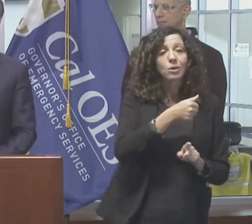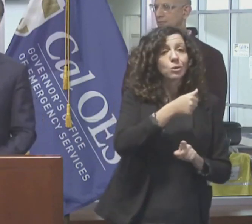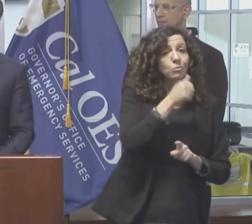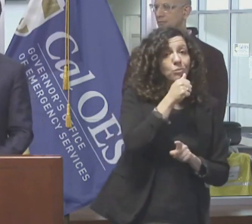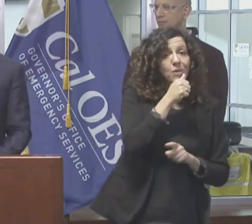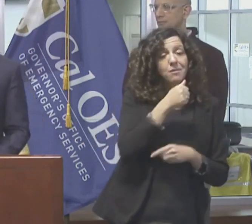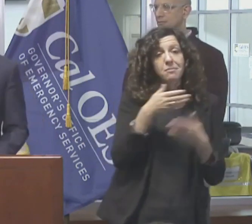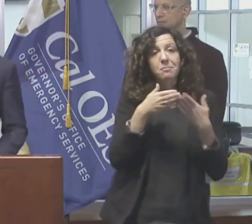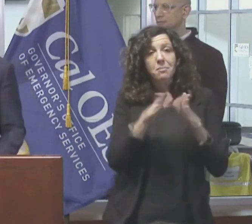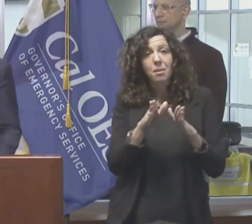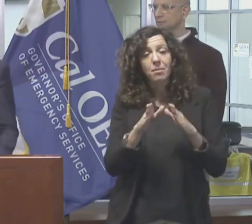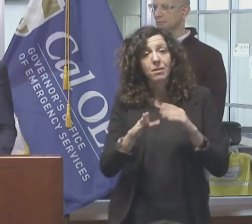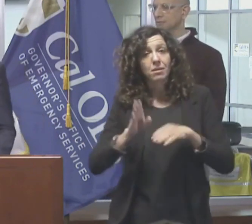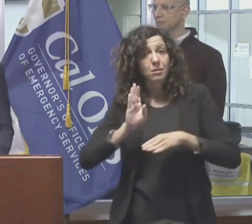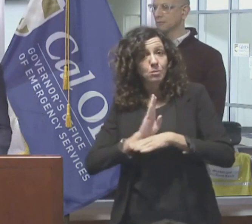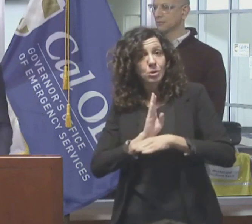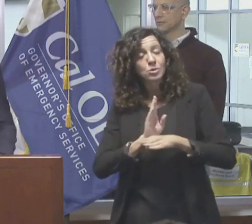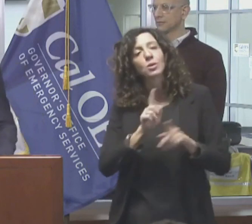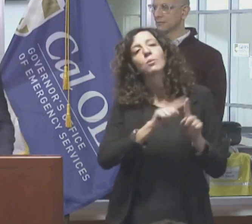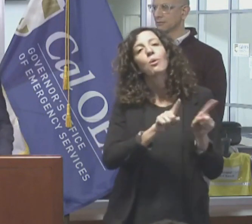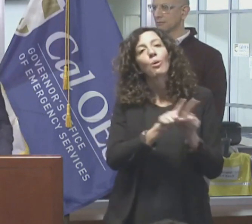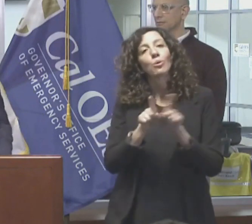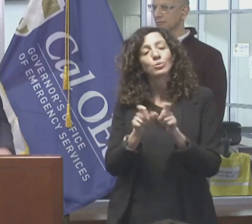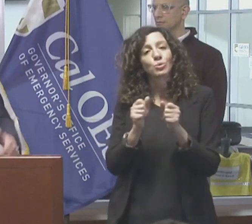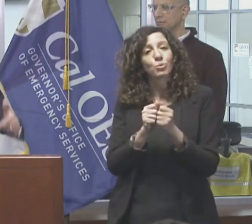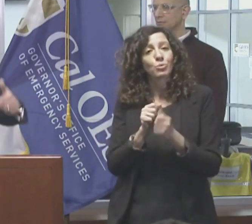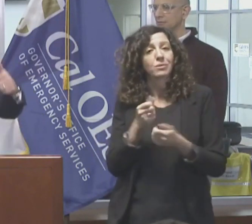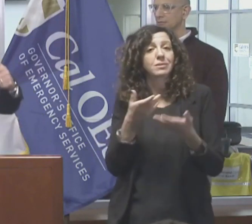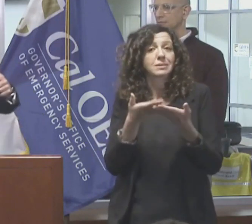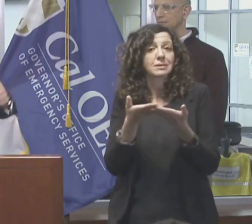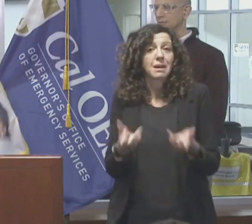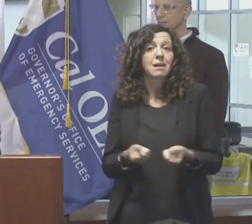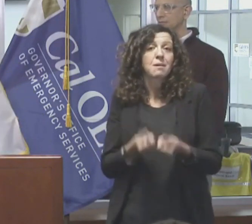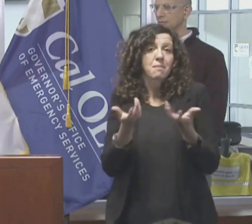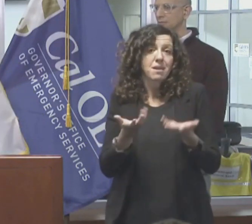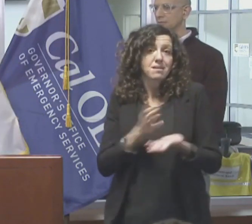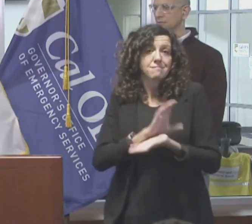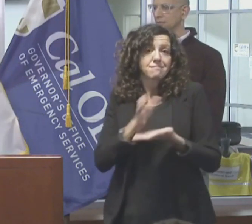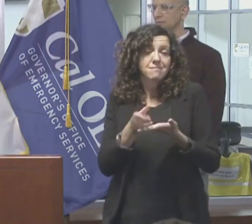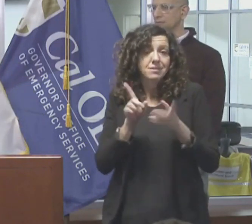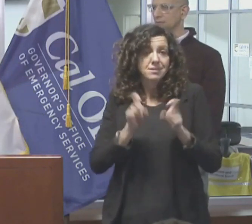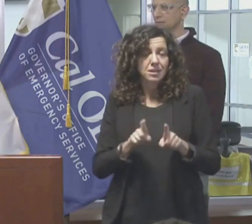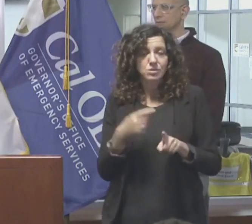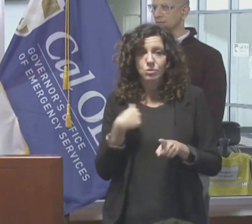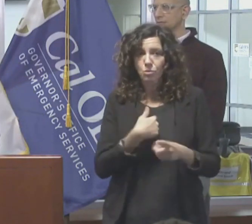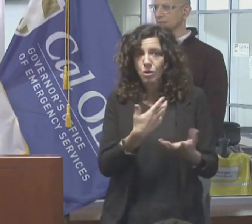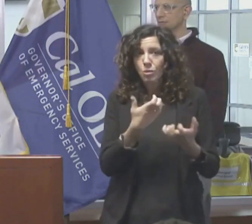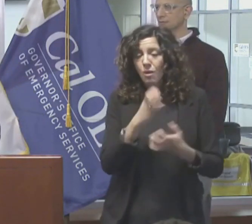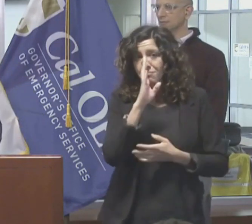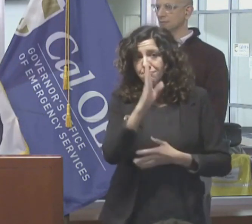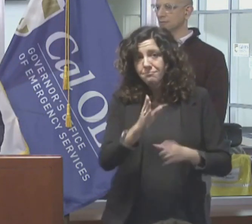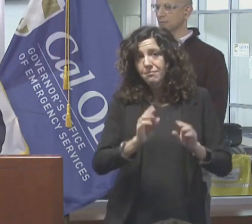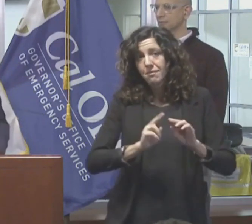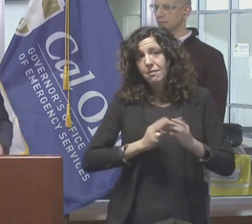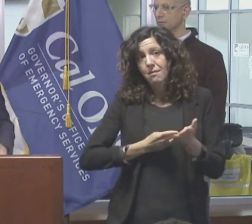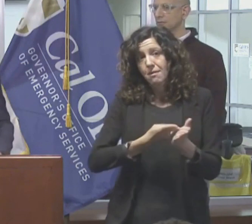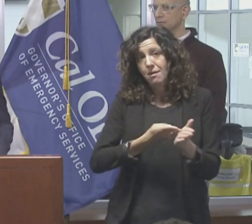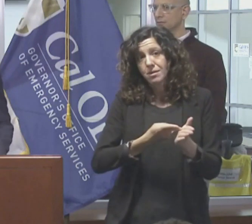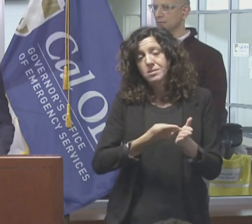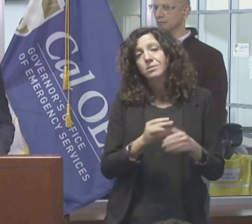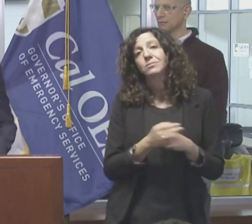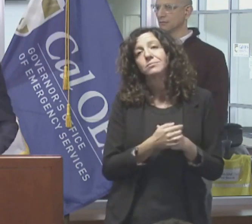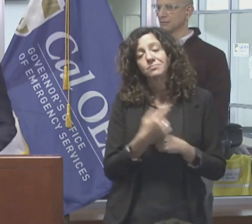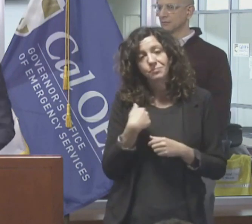commercial, but as it relates to supplies, and one must be honest about that and forthright about it, but significant